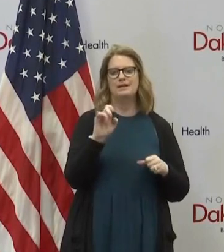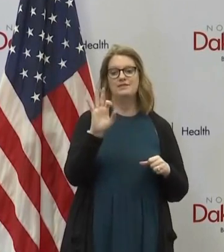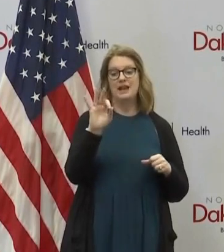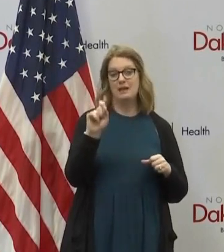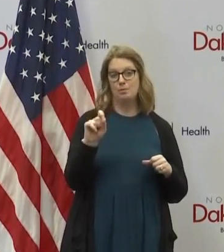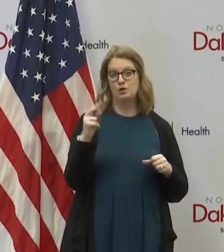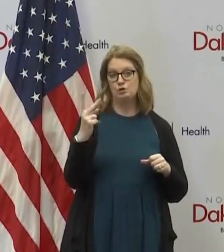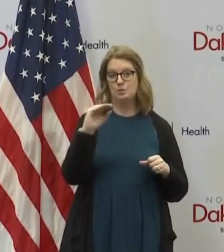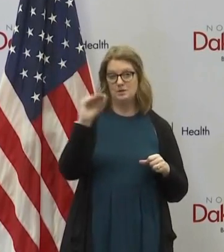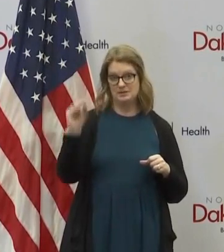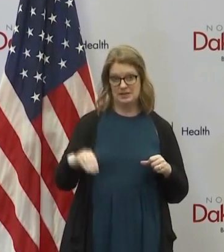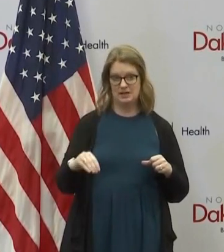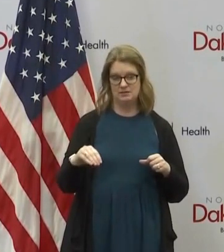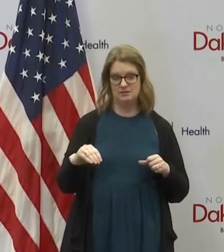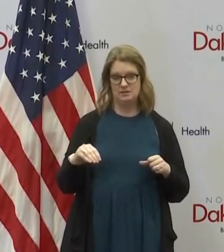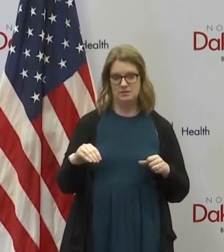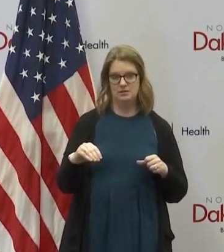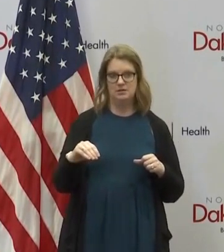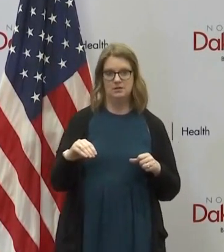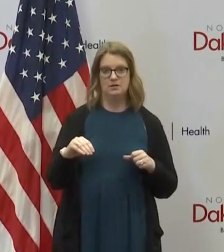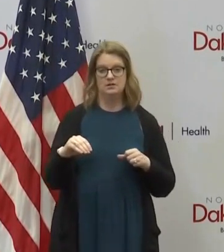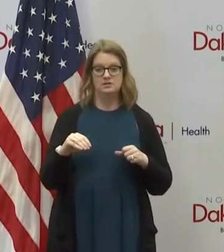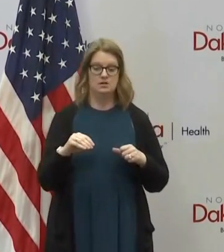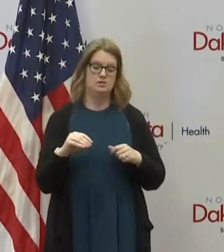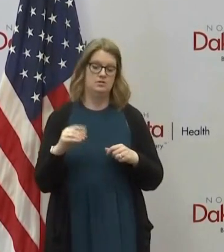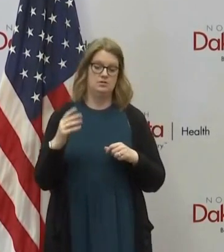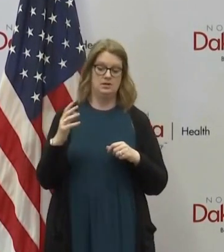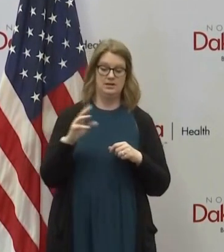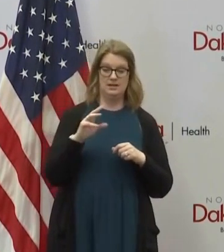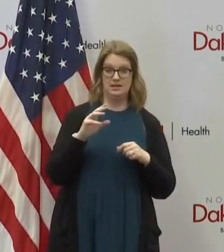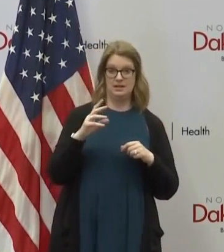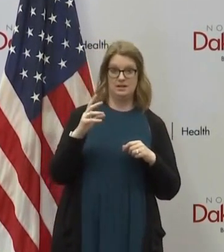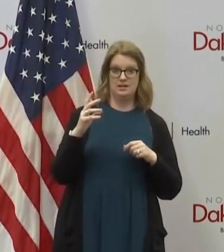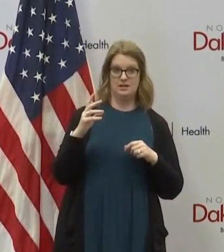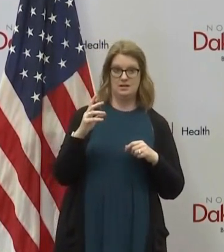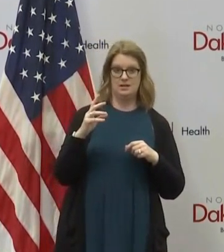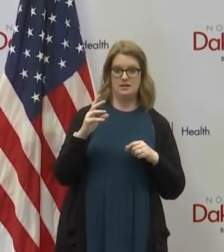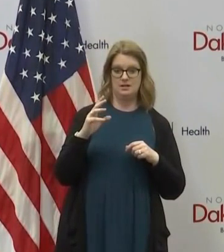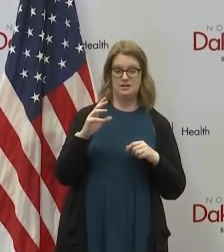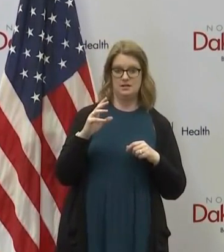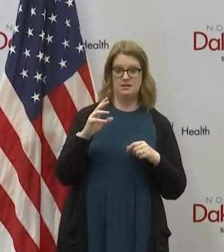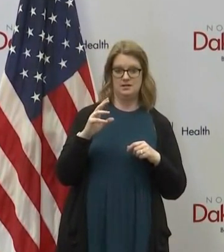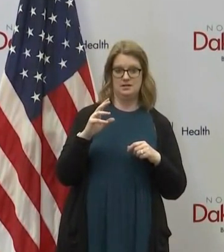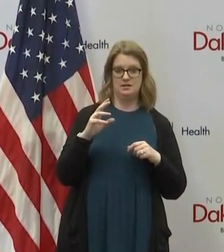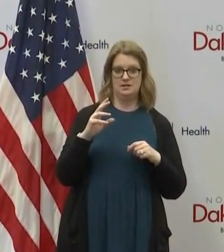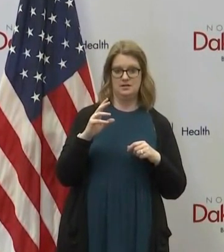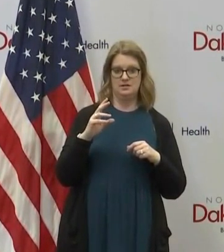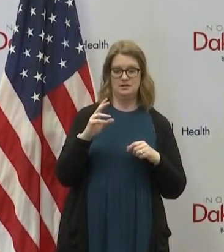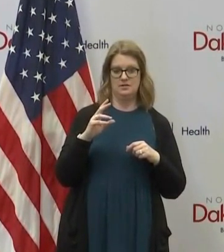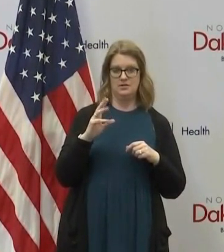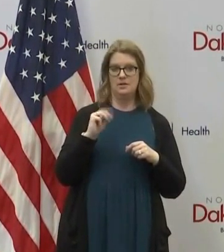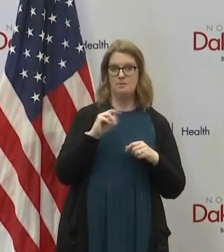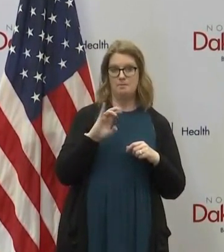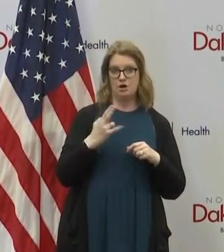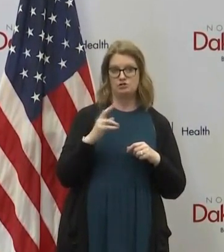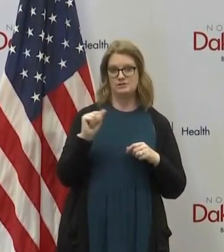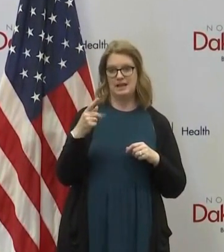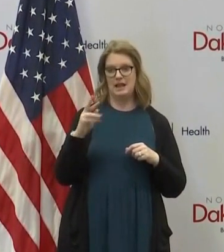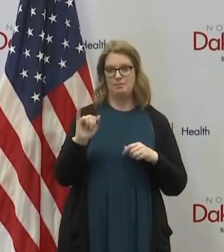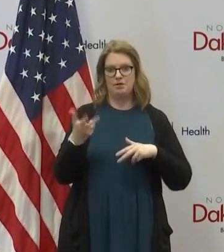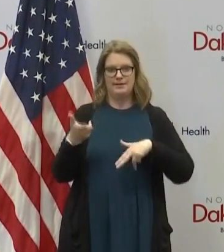high. It went up by 6.5%, or from March to